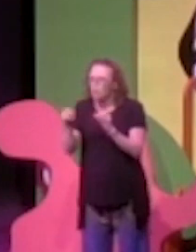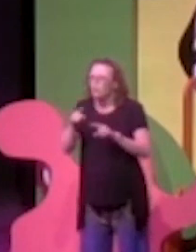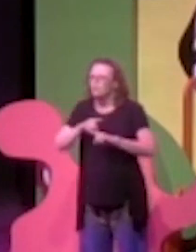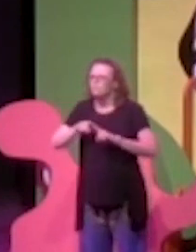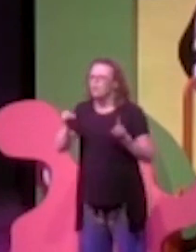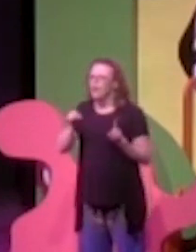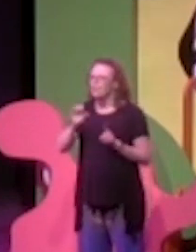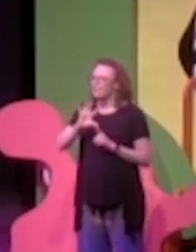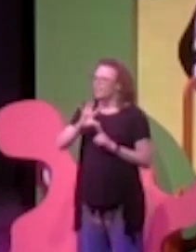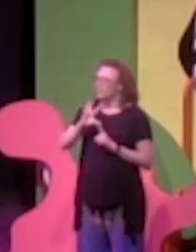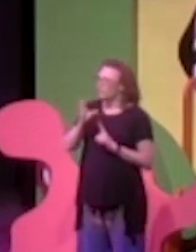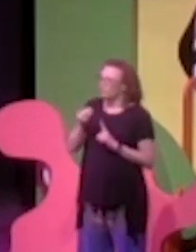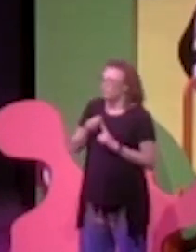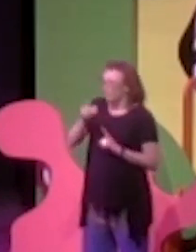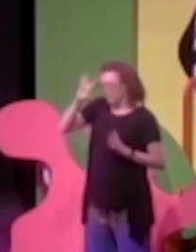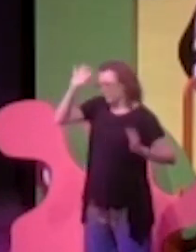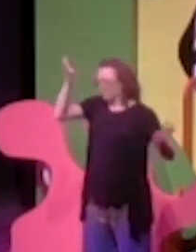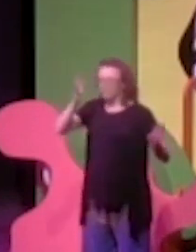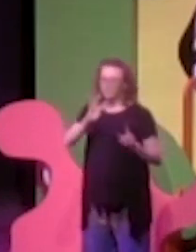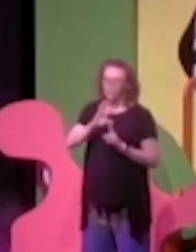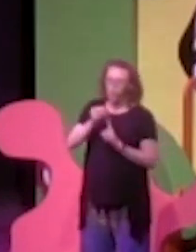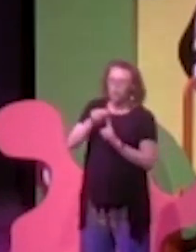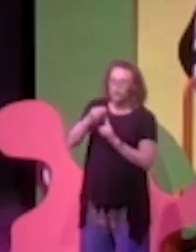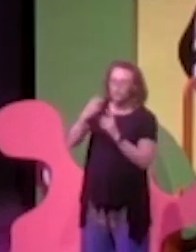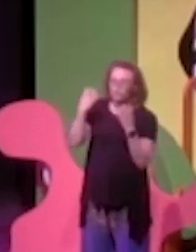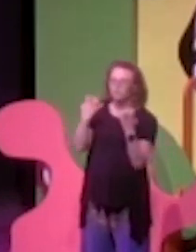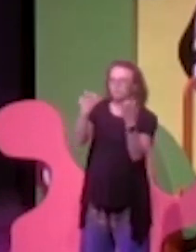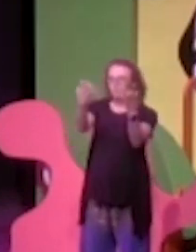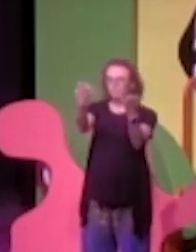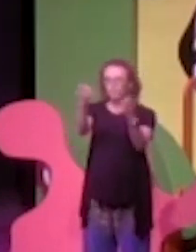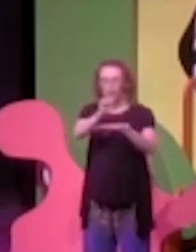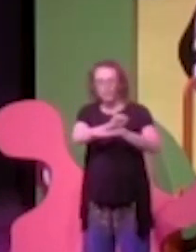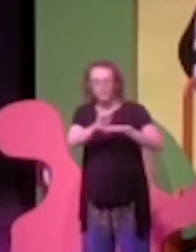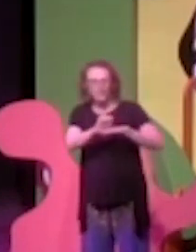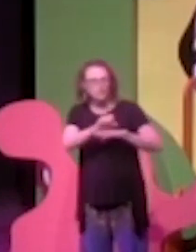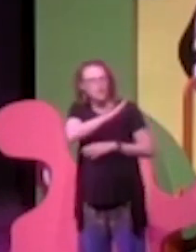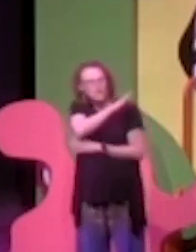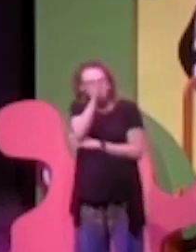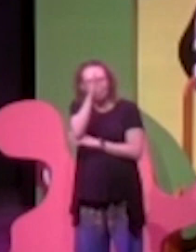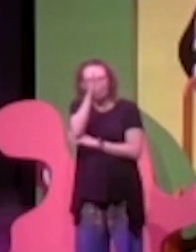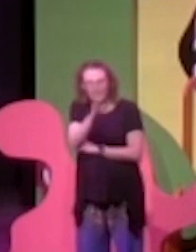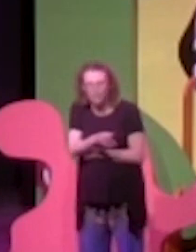economy folks or folks like that up on a stage, I never hear them talk about